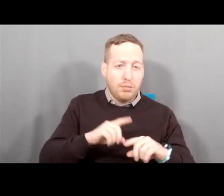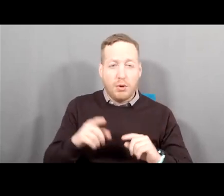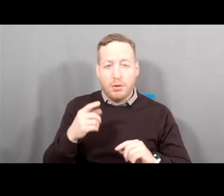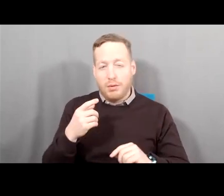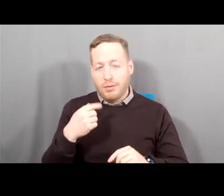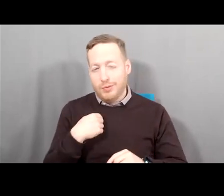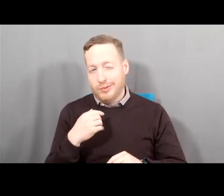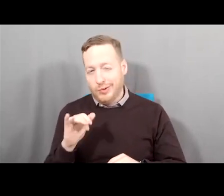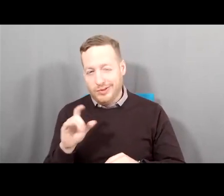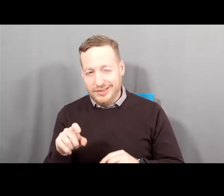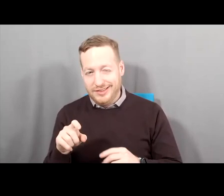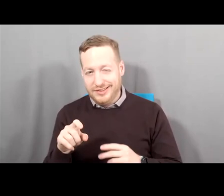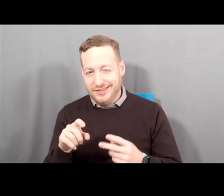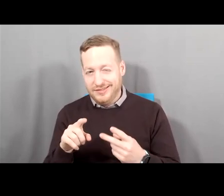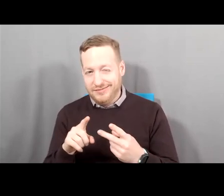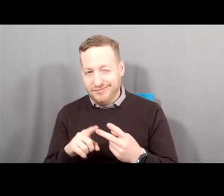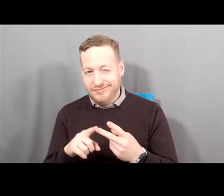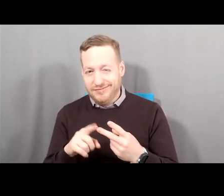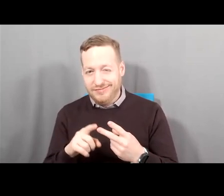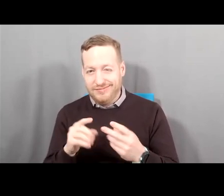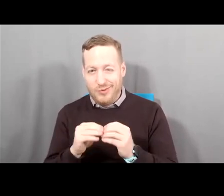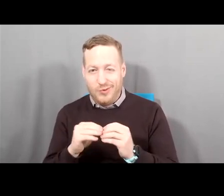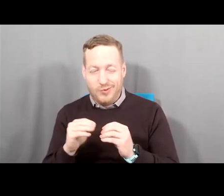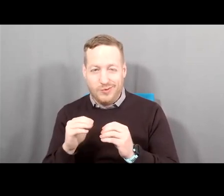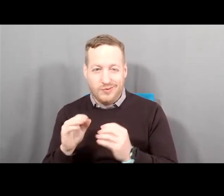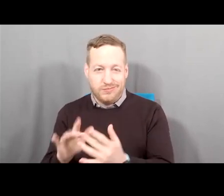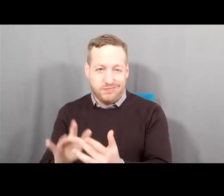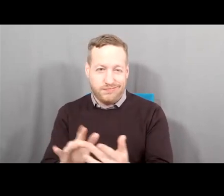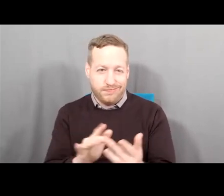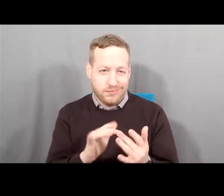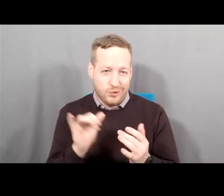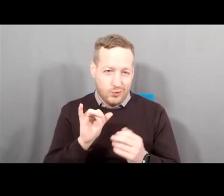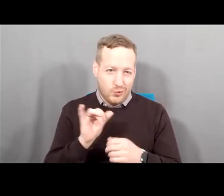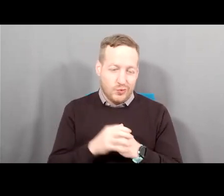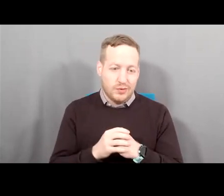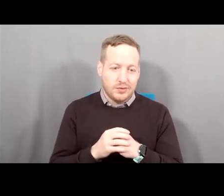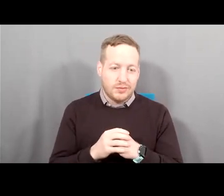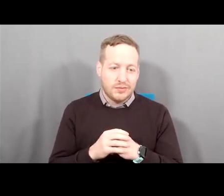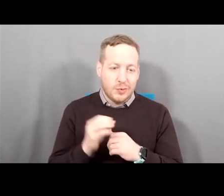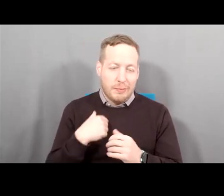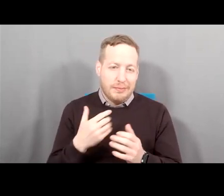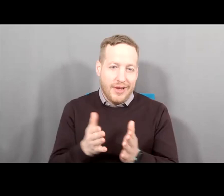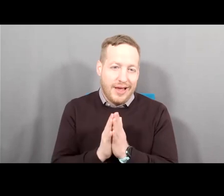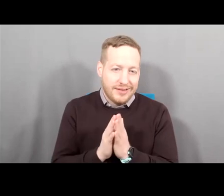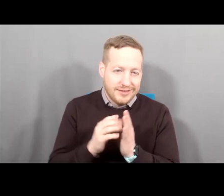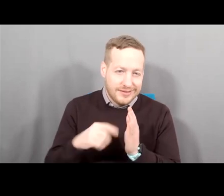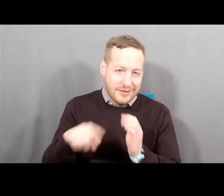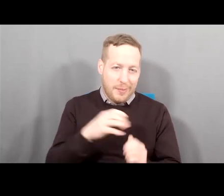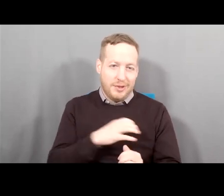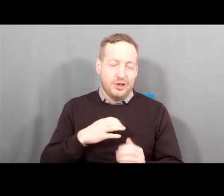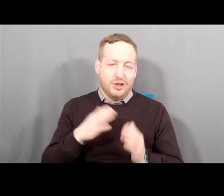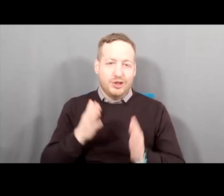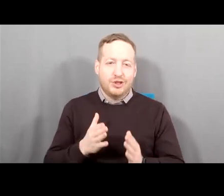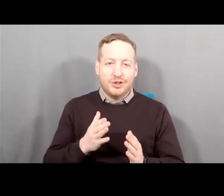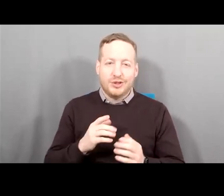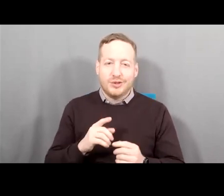but I'm happy to make a vlog, or maybe if we have something, another idea for doing outreach.